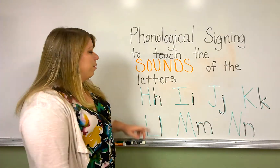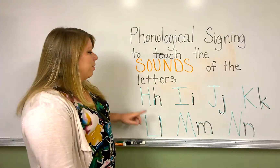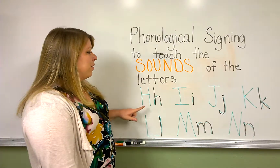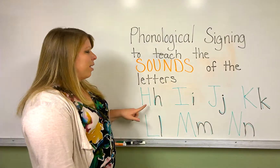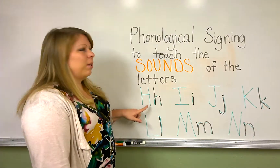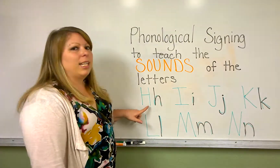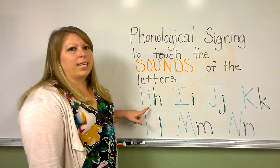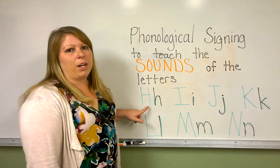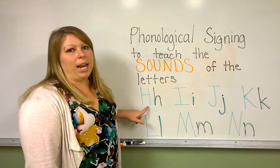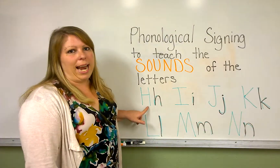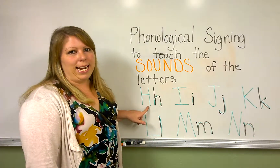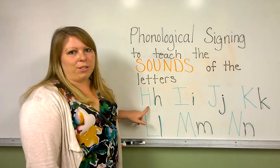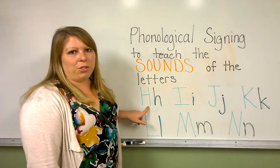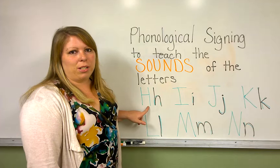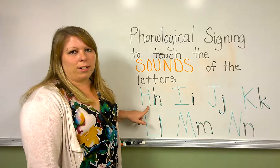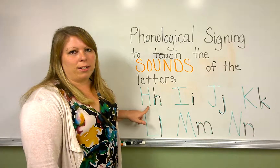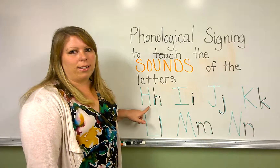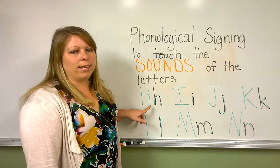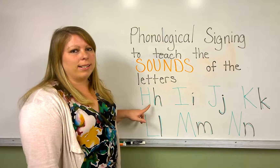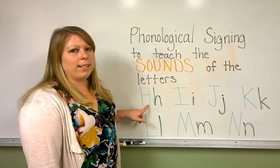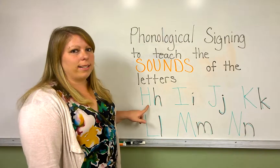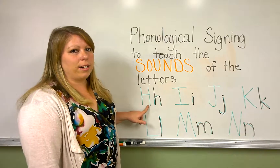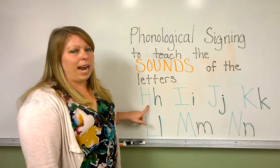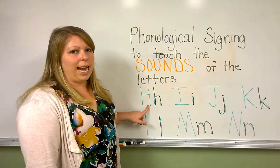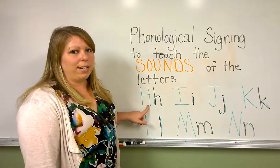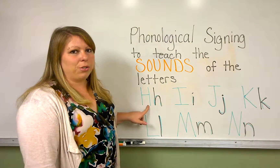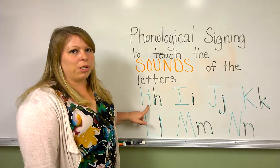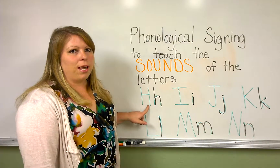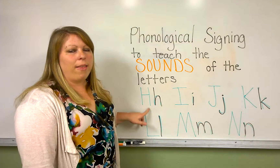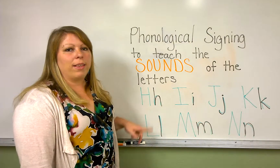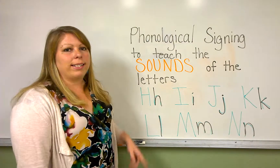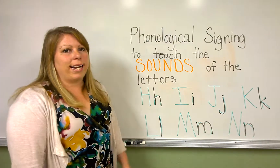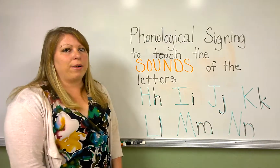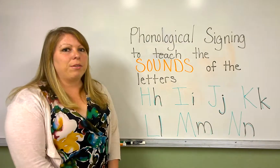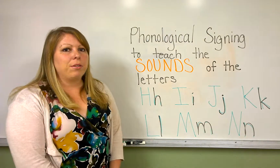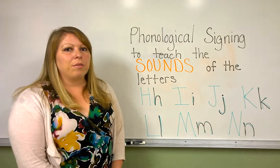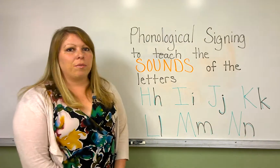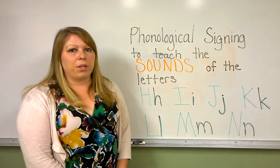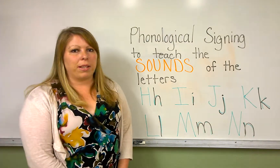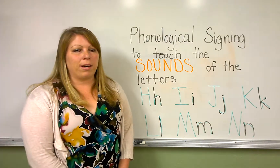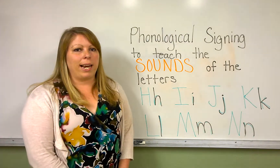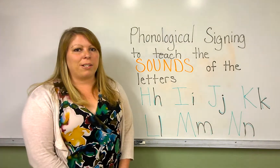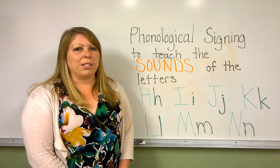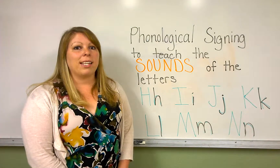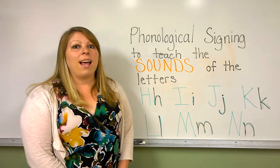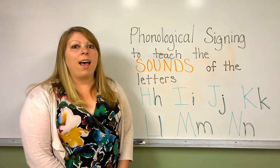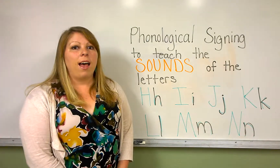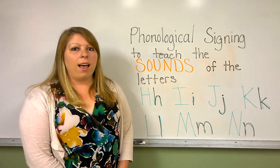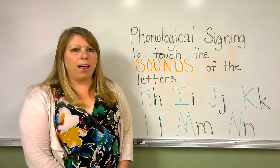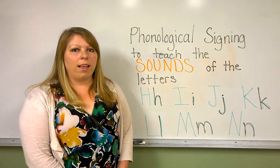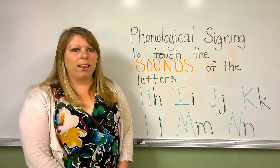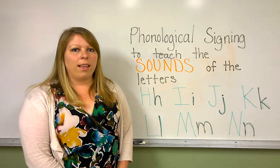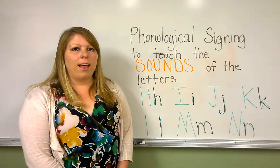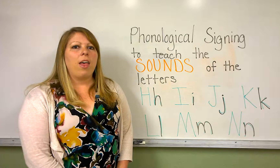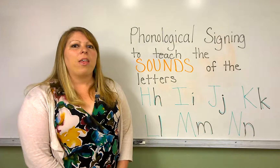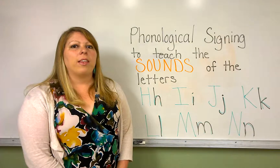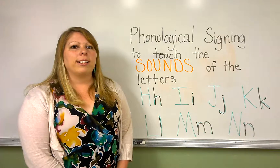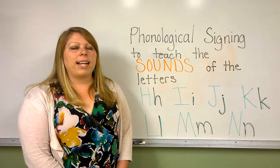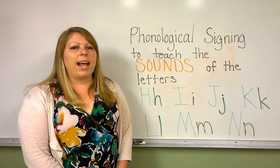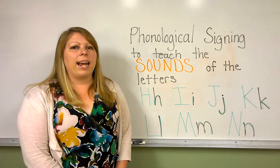we'll start with the letter H. This is the letter H. The sound for the letter H is the sign